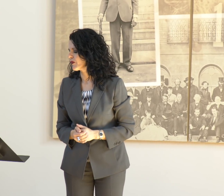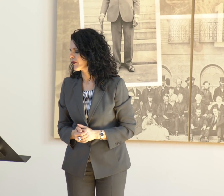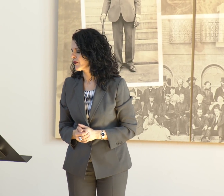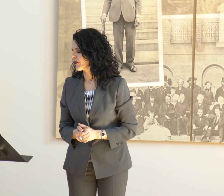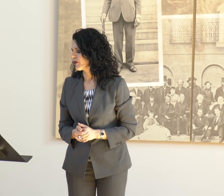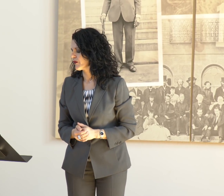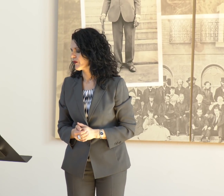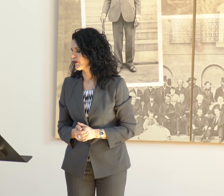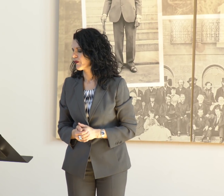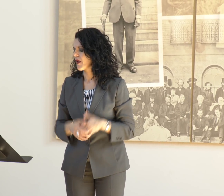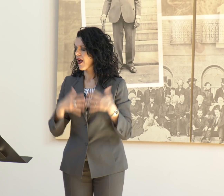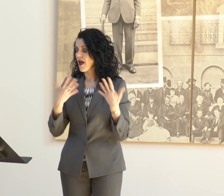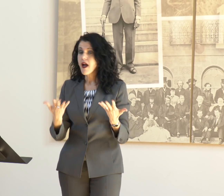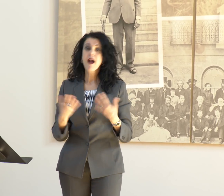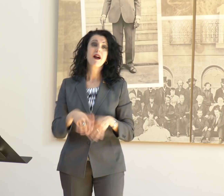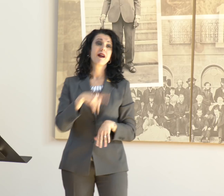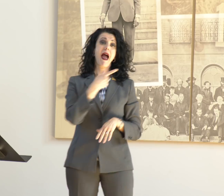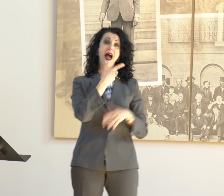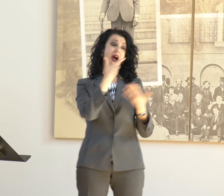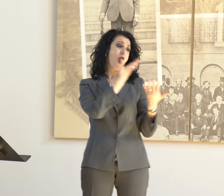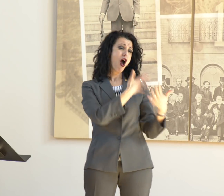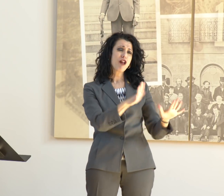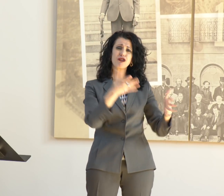That we all aspire to.